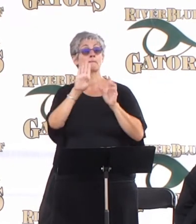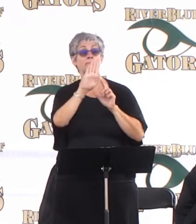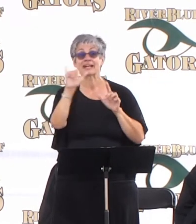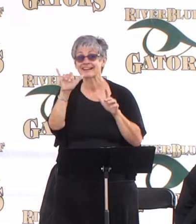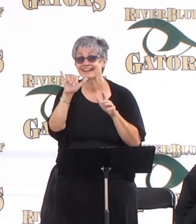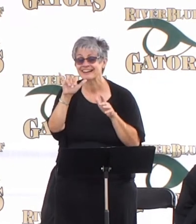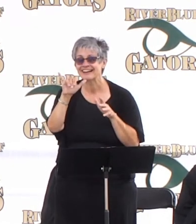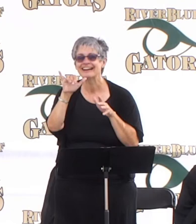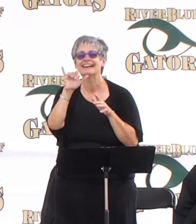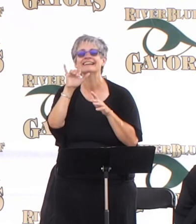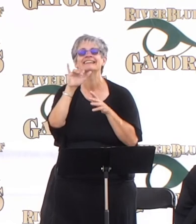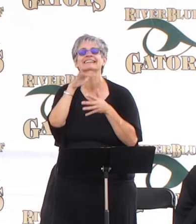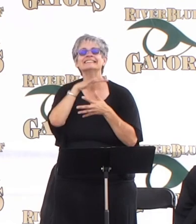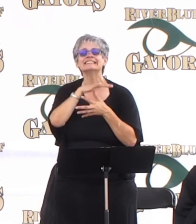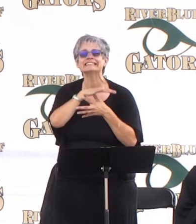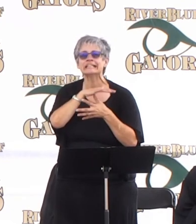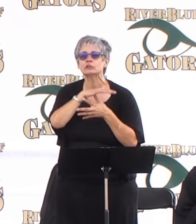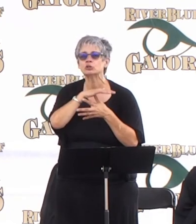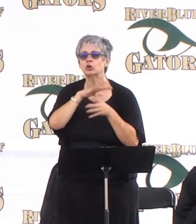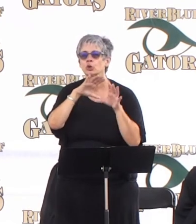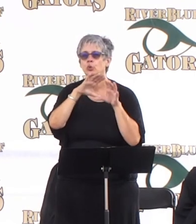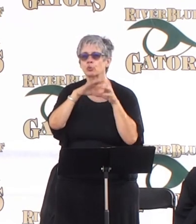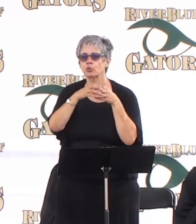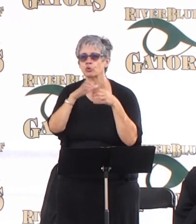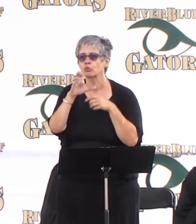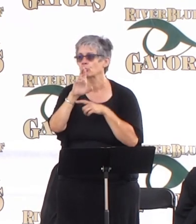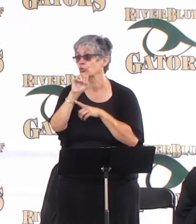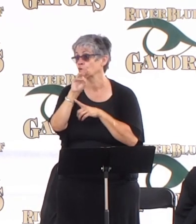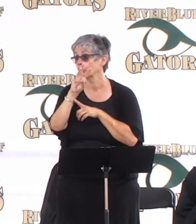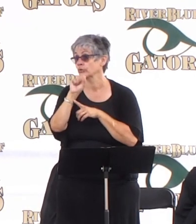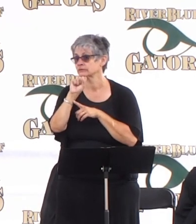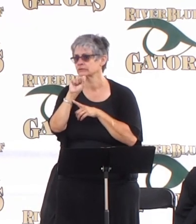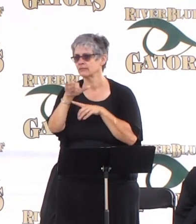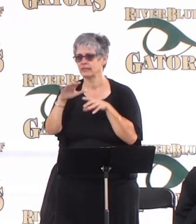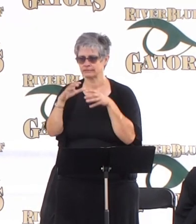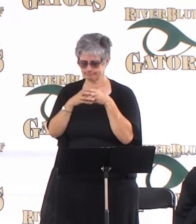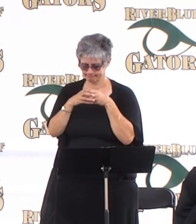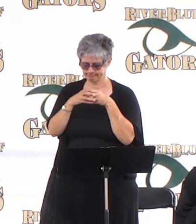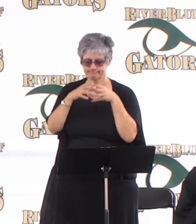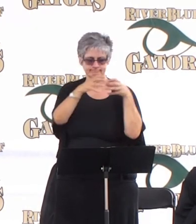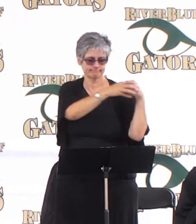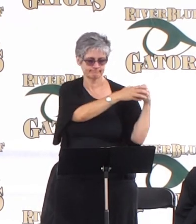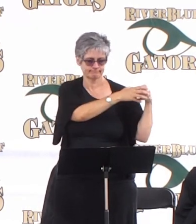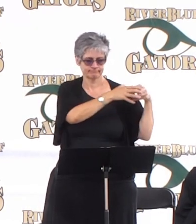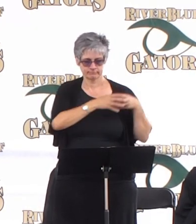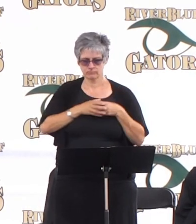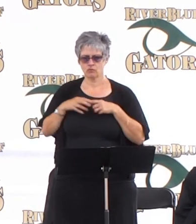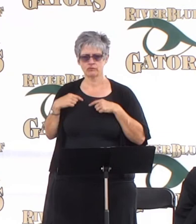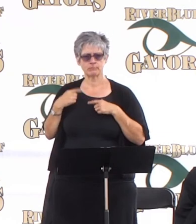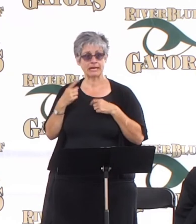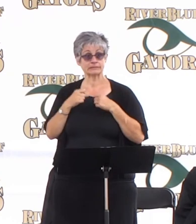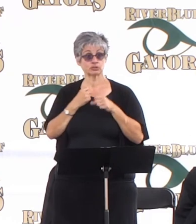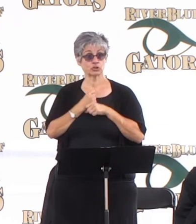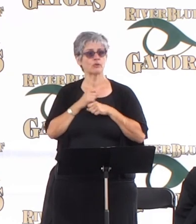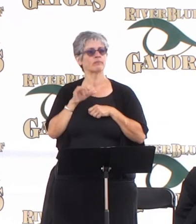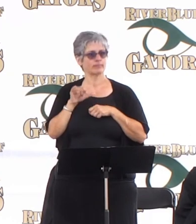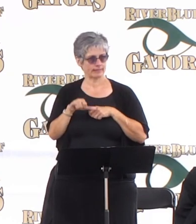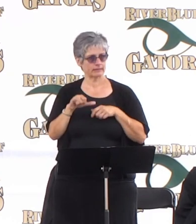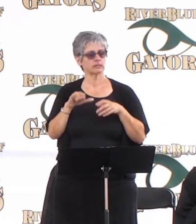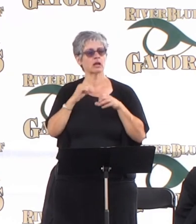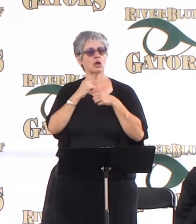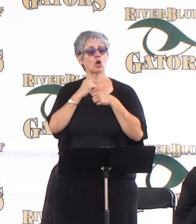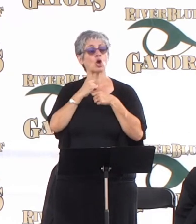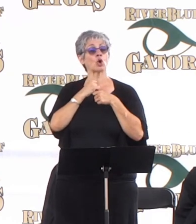been seated outside of them this morning. For the past 2 years, these groups of students engaged in creating relationships and exploring